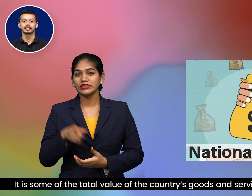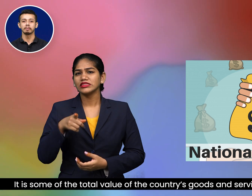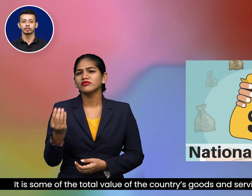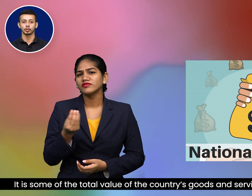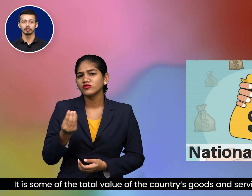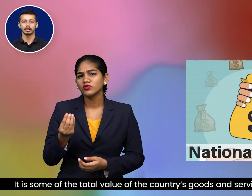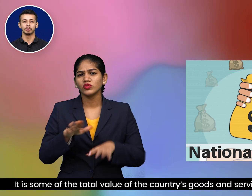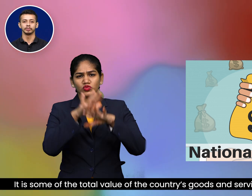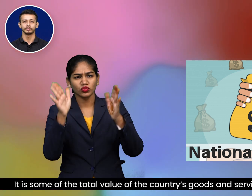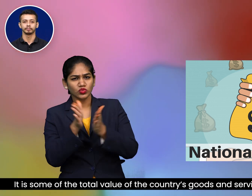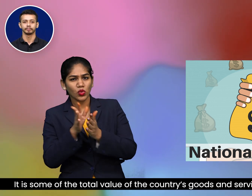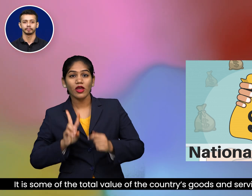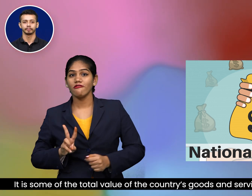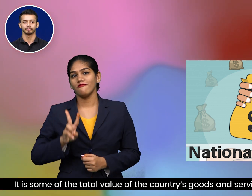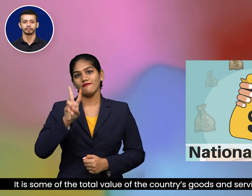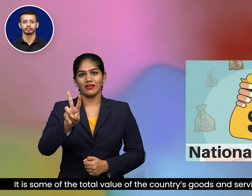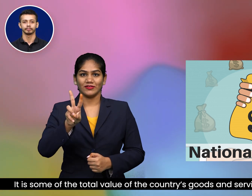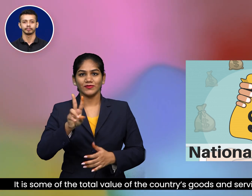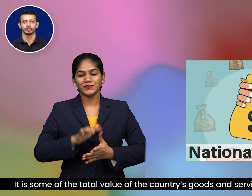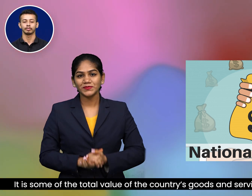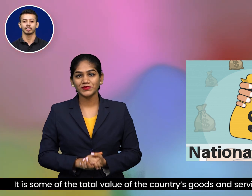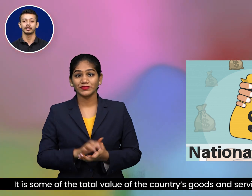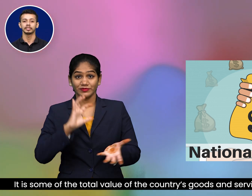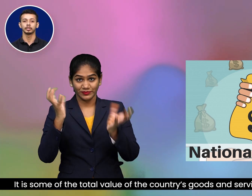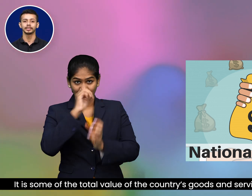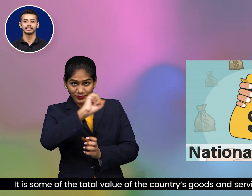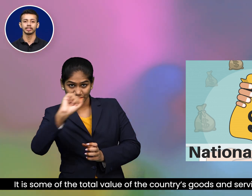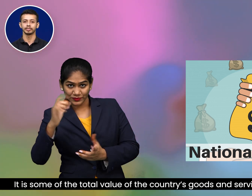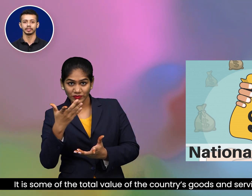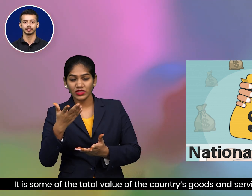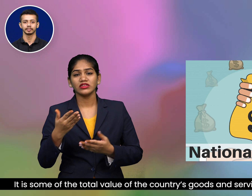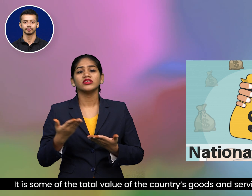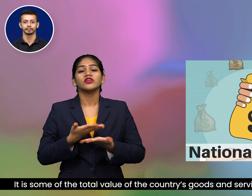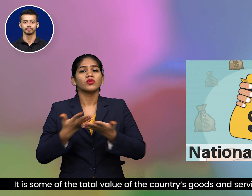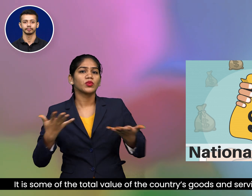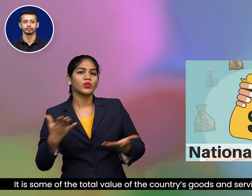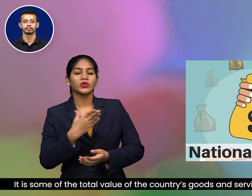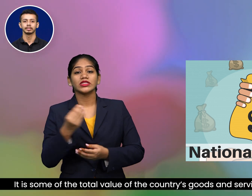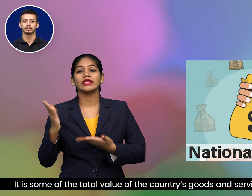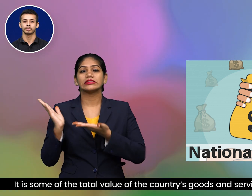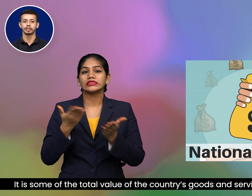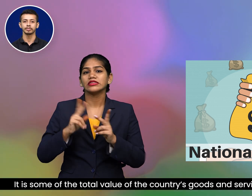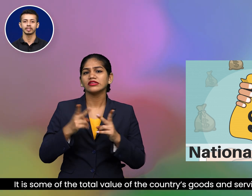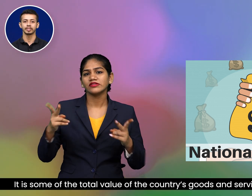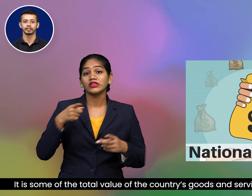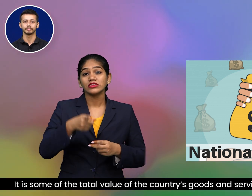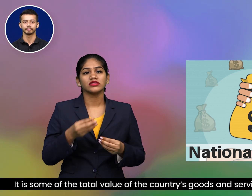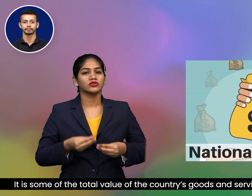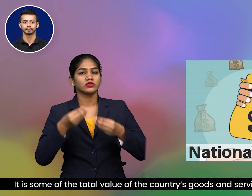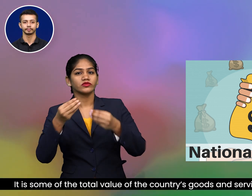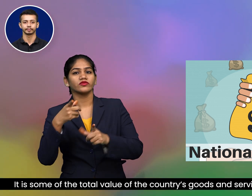It is the sum of the total value of the country's goods and services produced in a